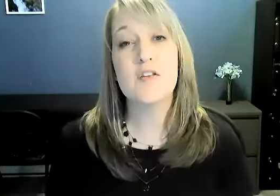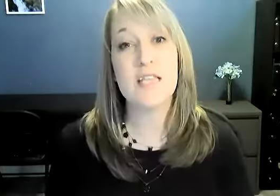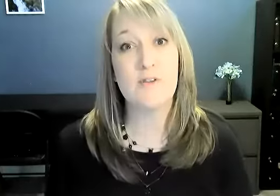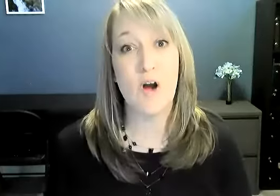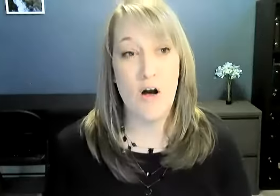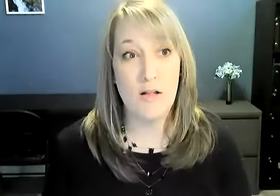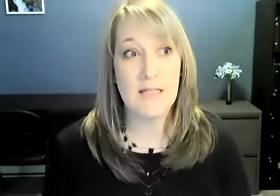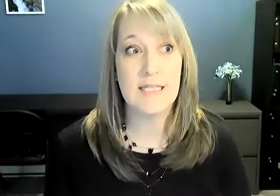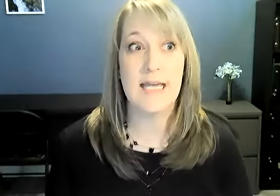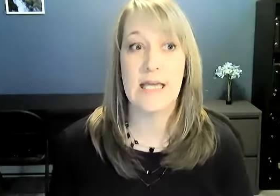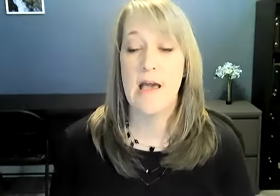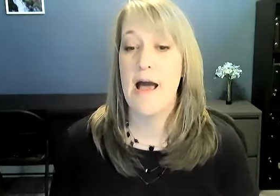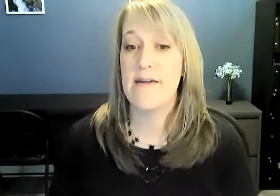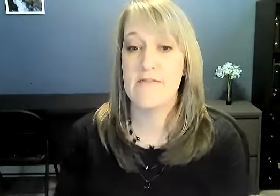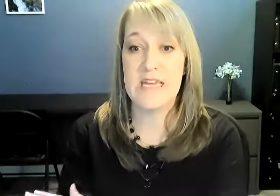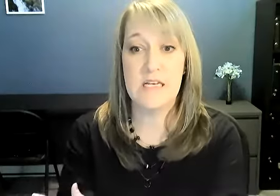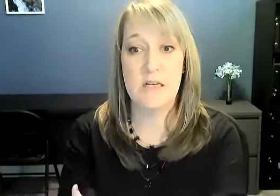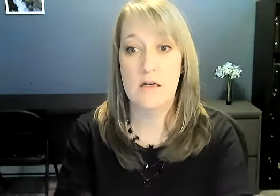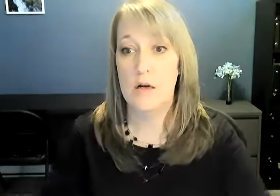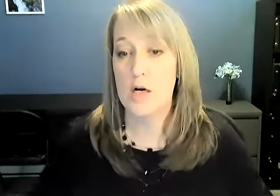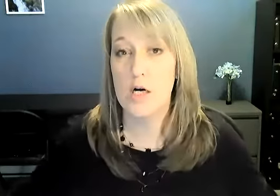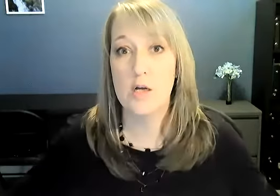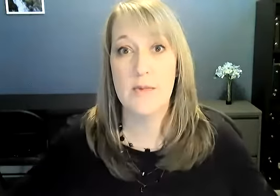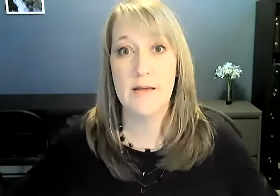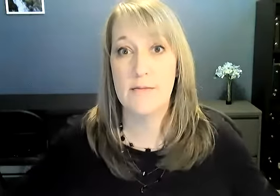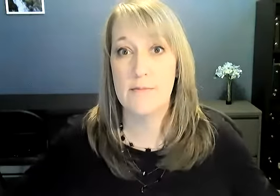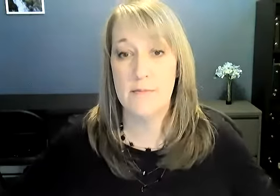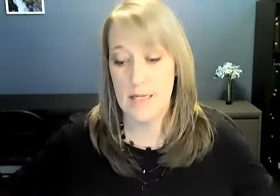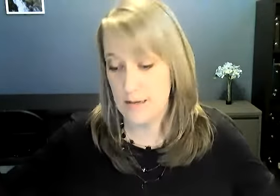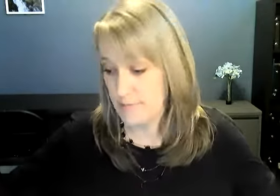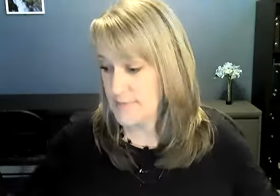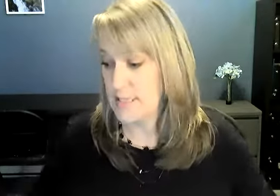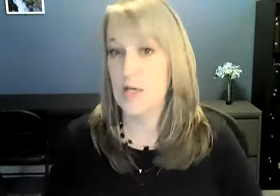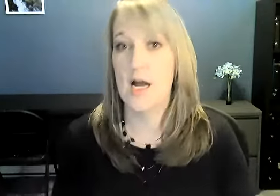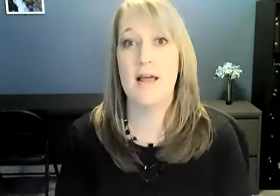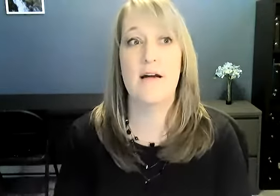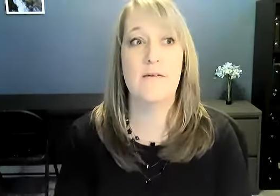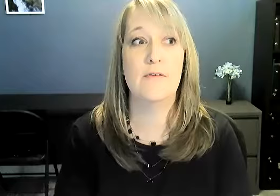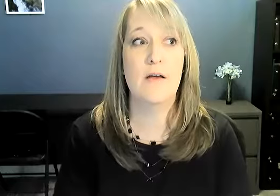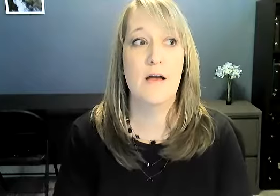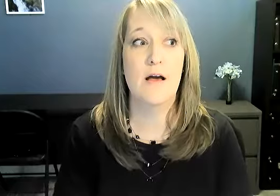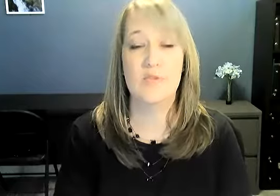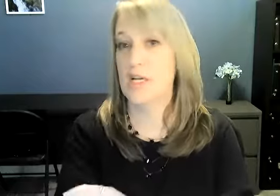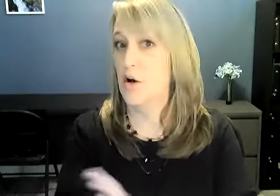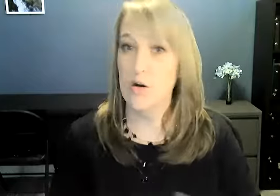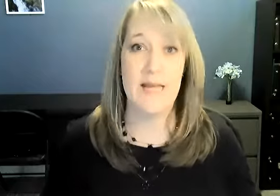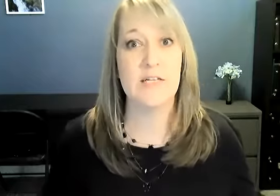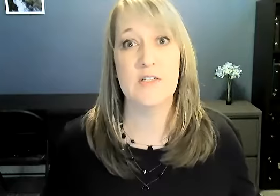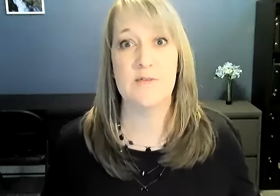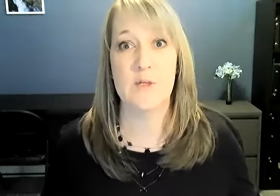sign for all, like I have eaten all my dinner. I have done all my errands for the